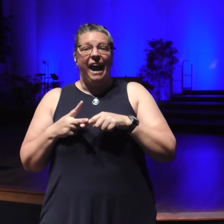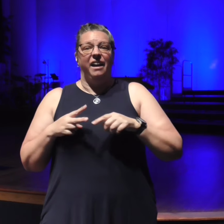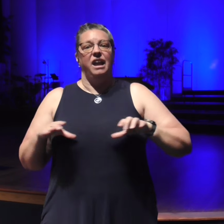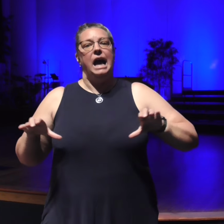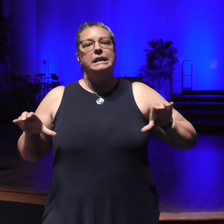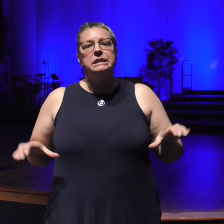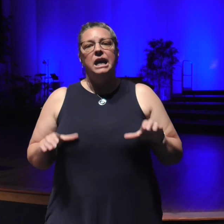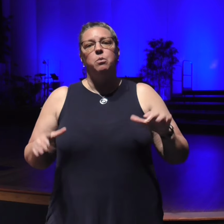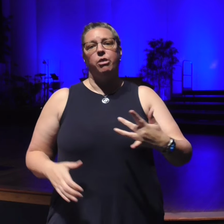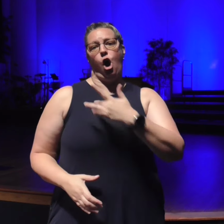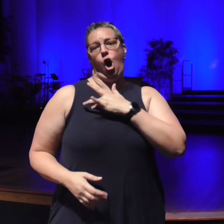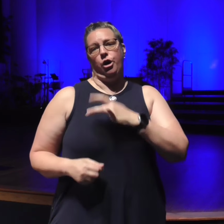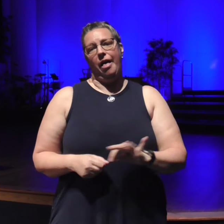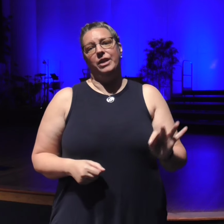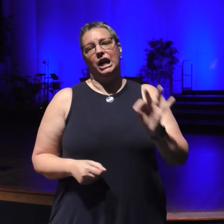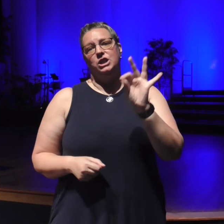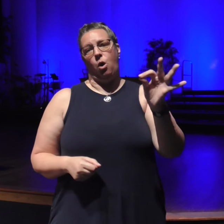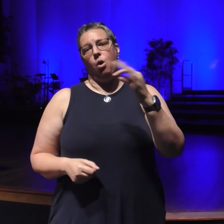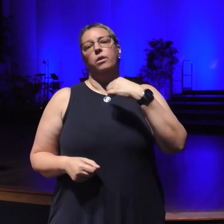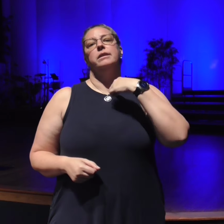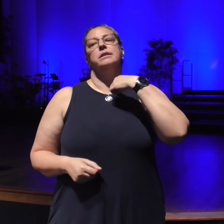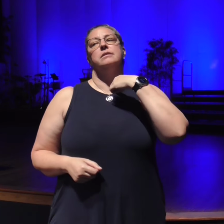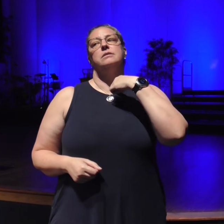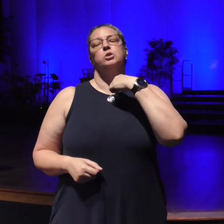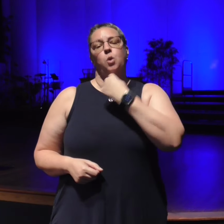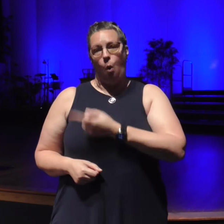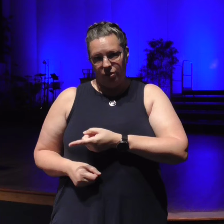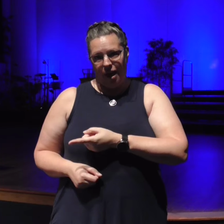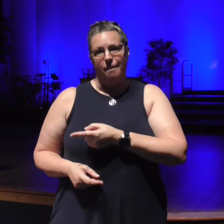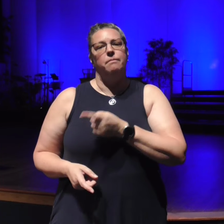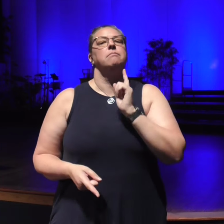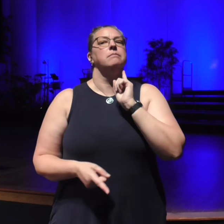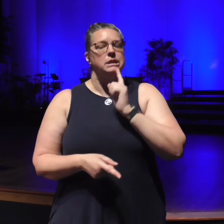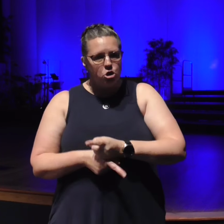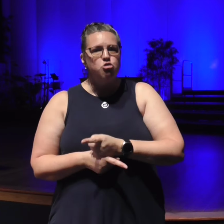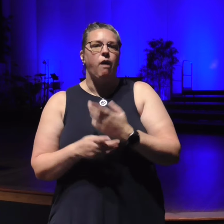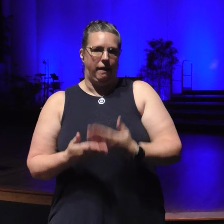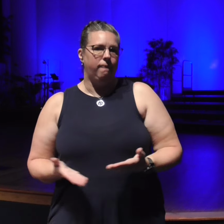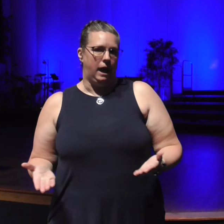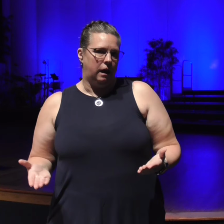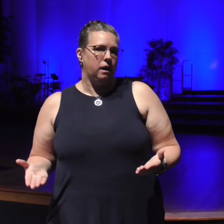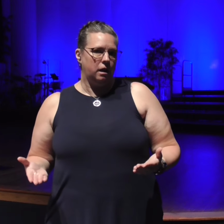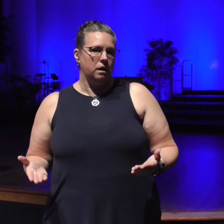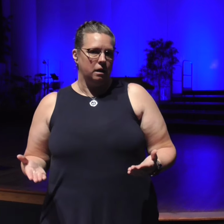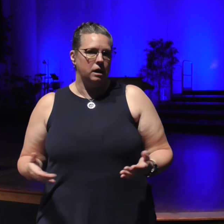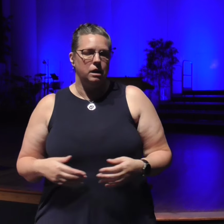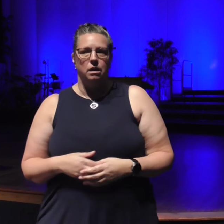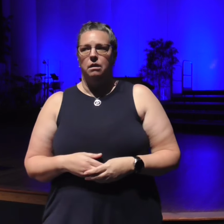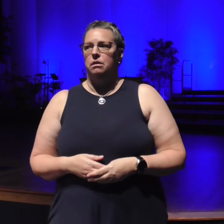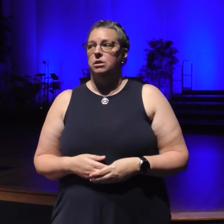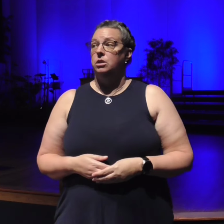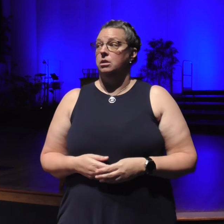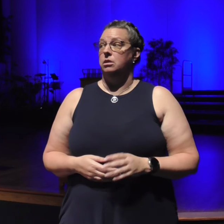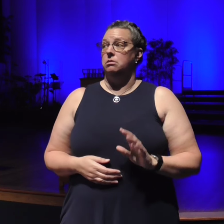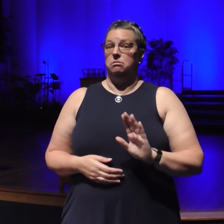soul told them was the right thing to do with the gifts they had. So what is that for